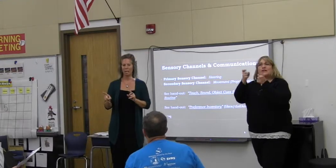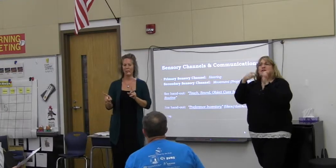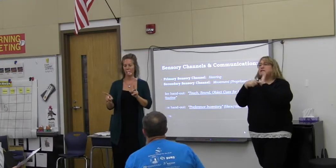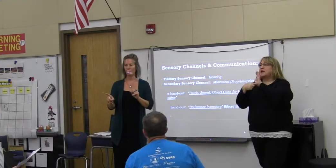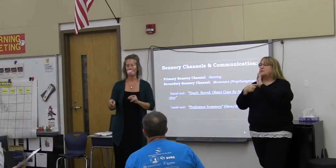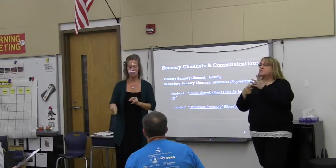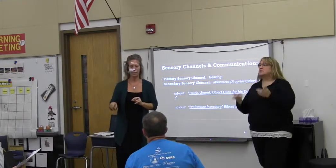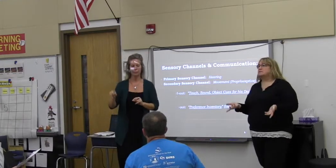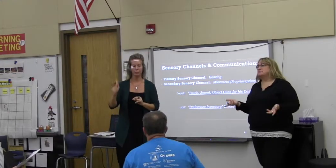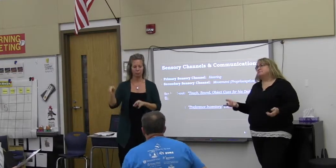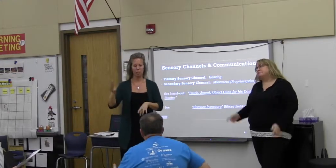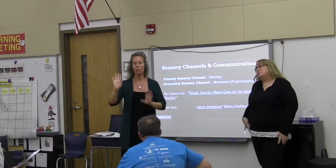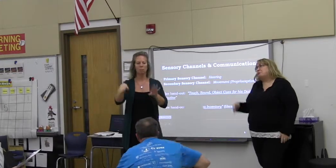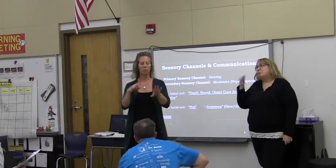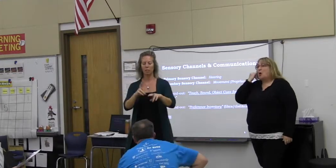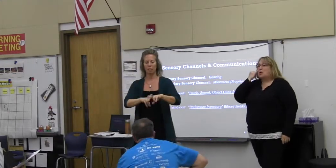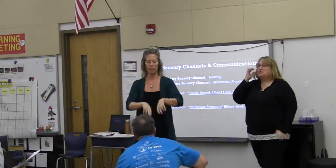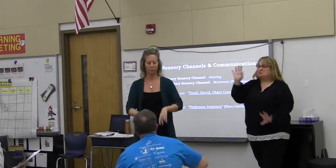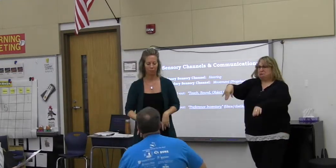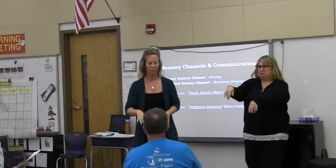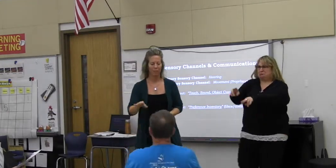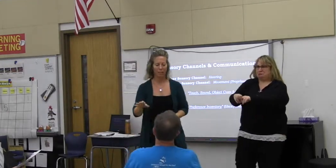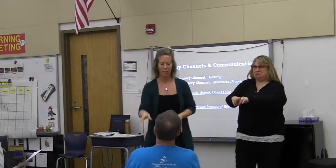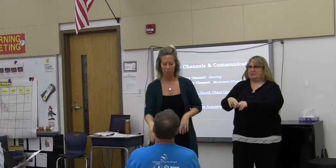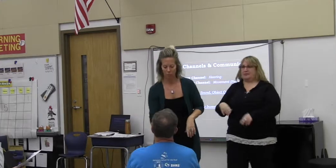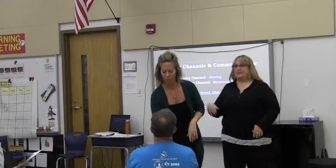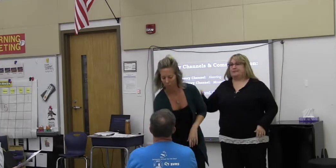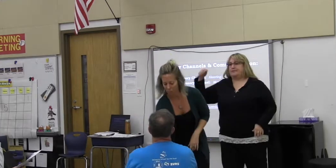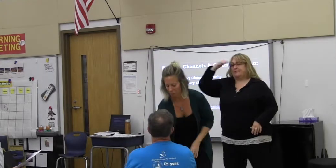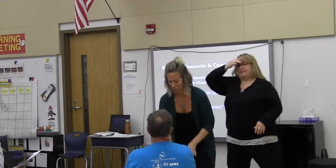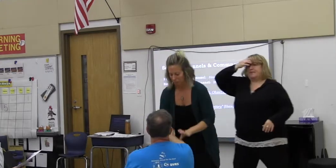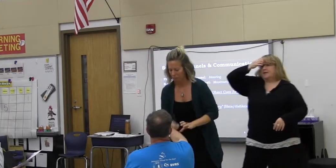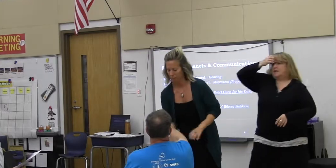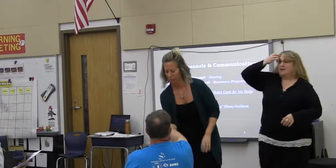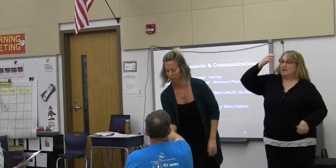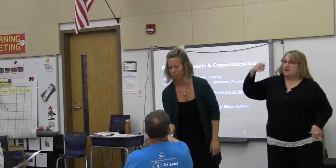is kind of what it would be like. Just, you can sit.